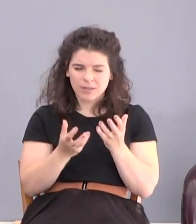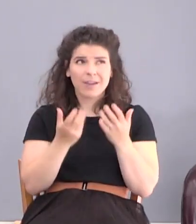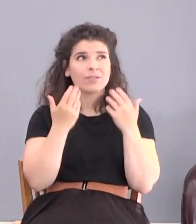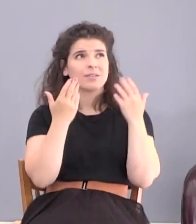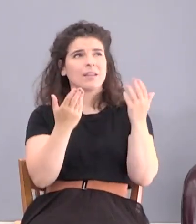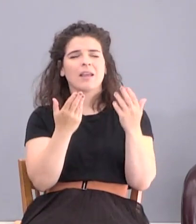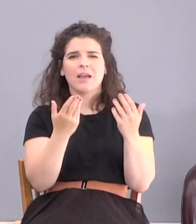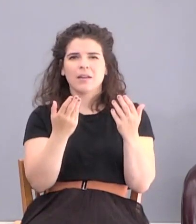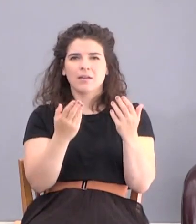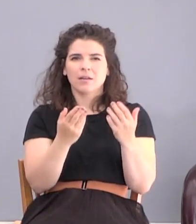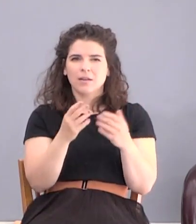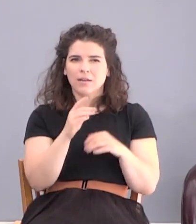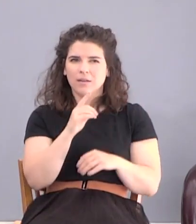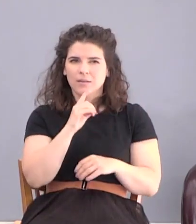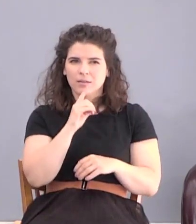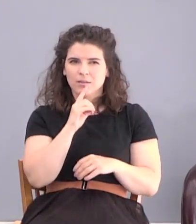and